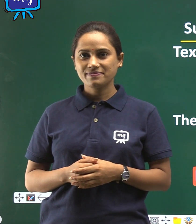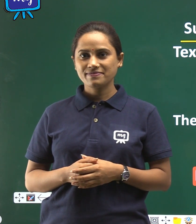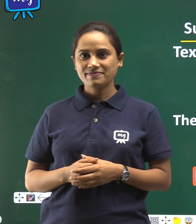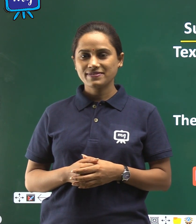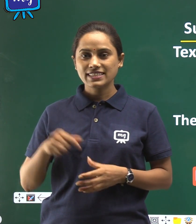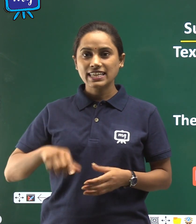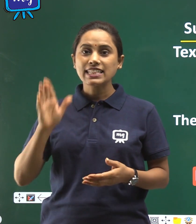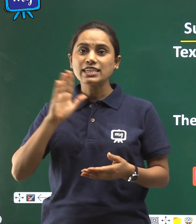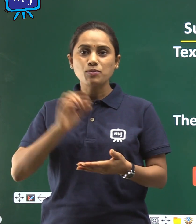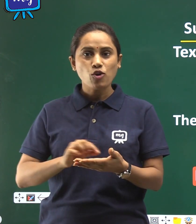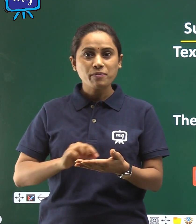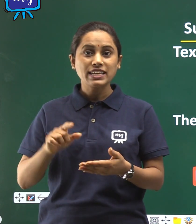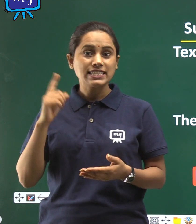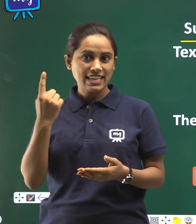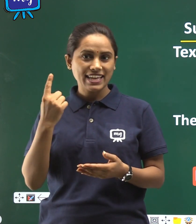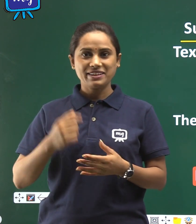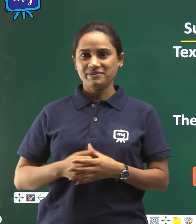This poem is a